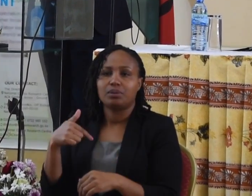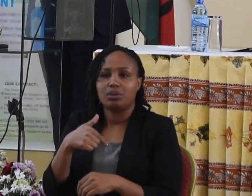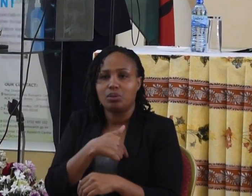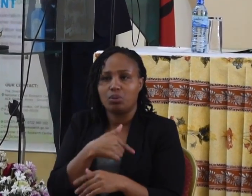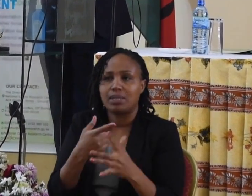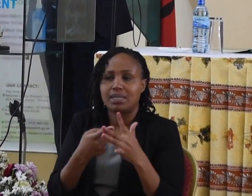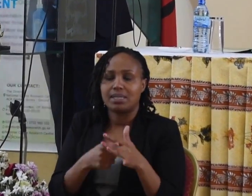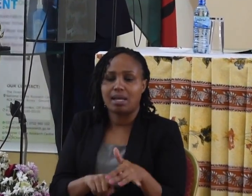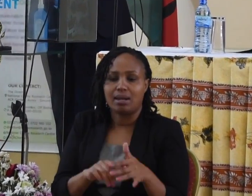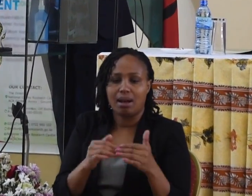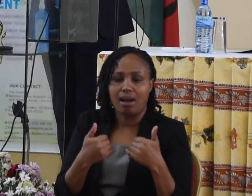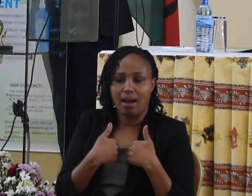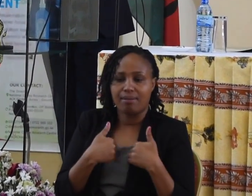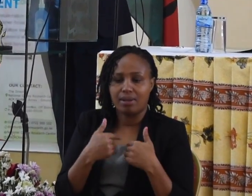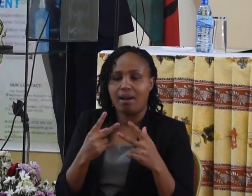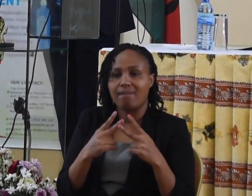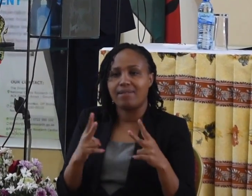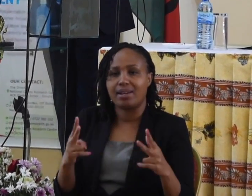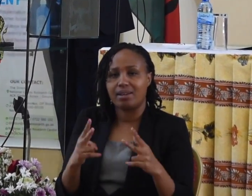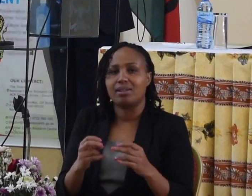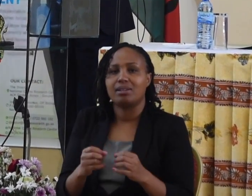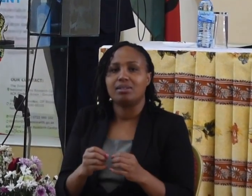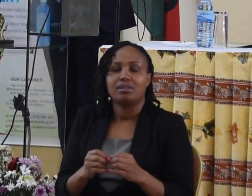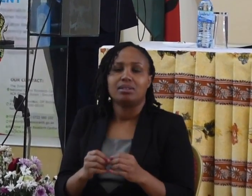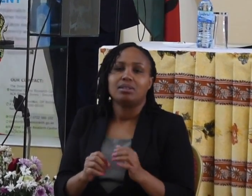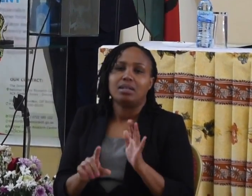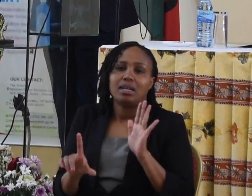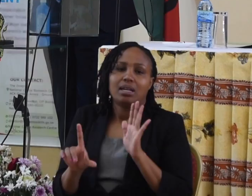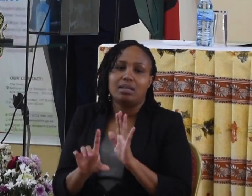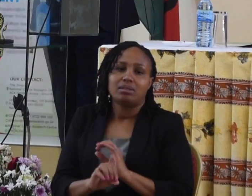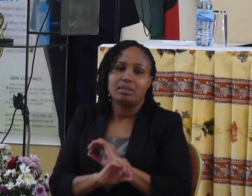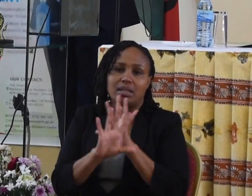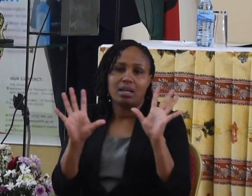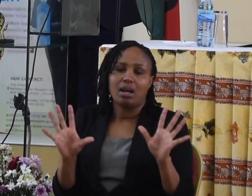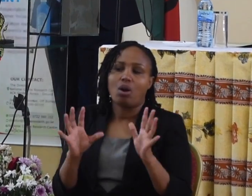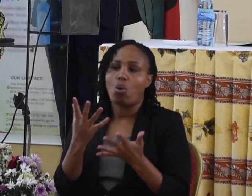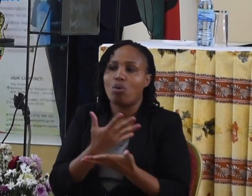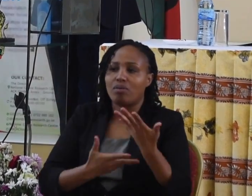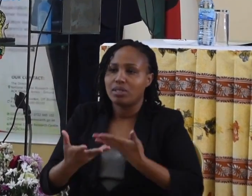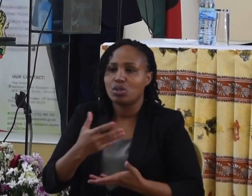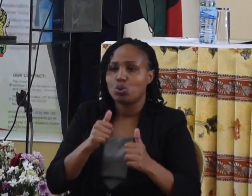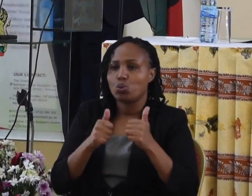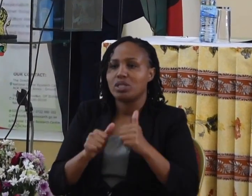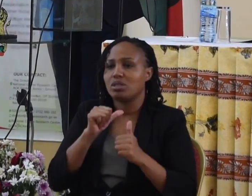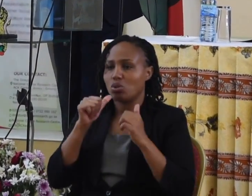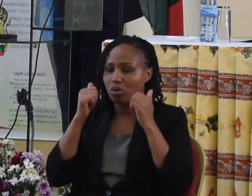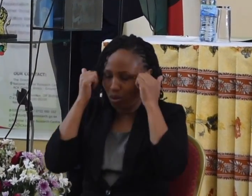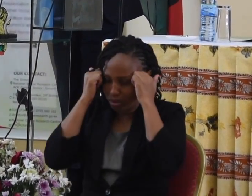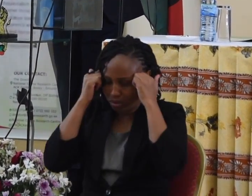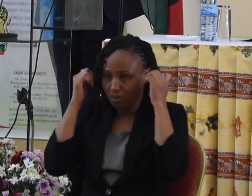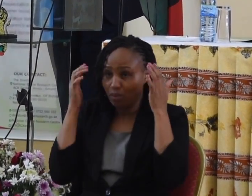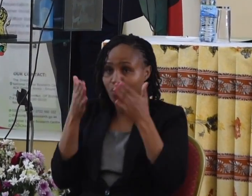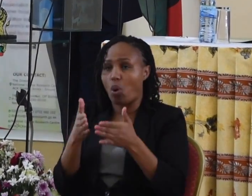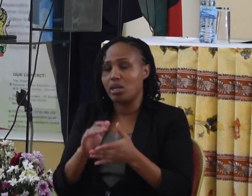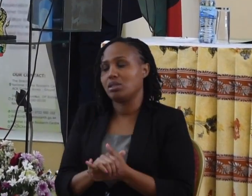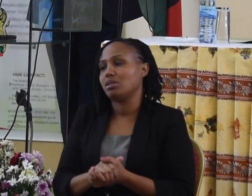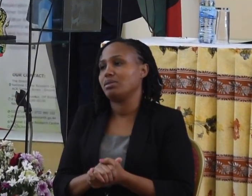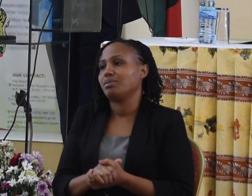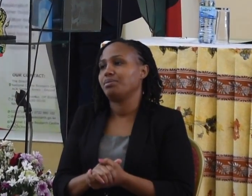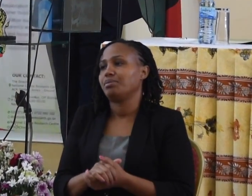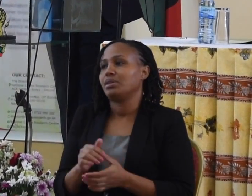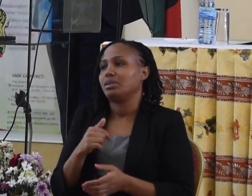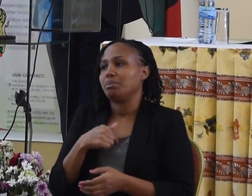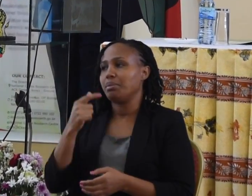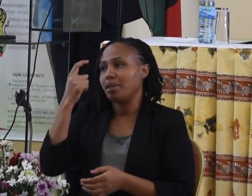we start having a very legitimate conversation that is not academic. And I would